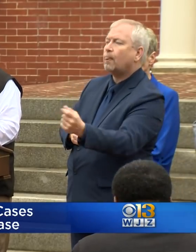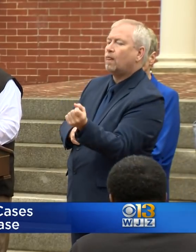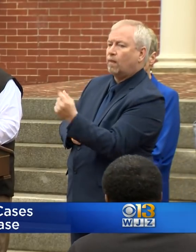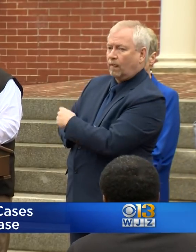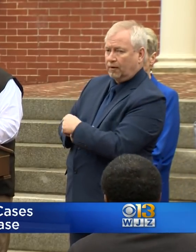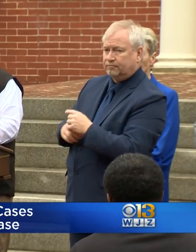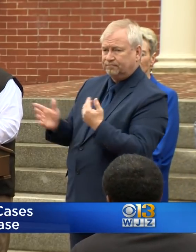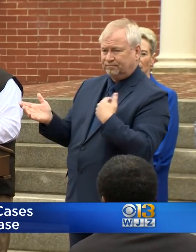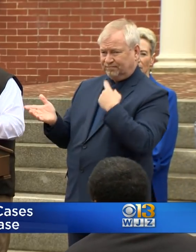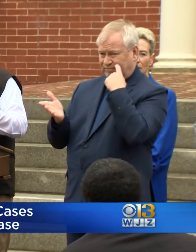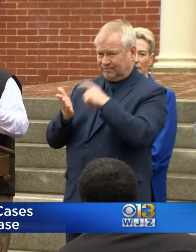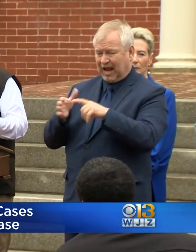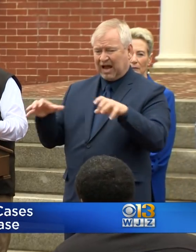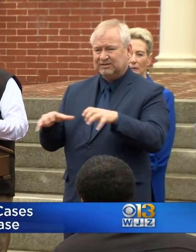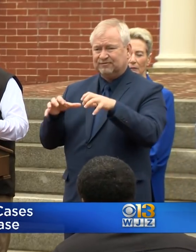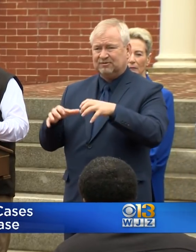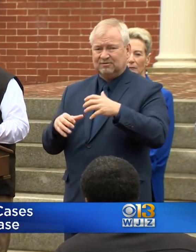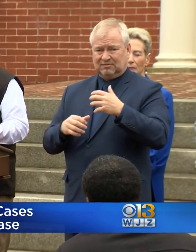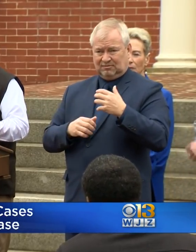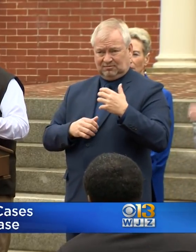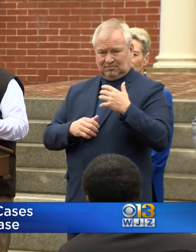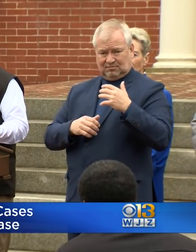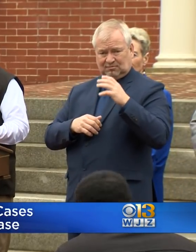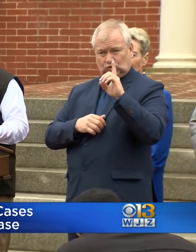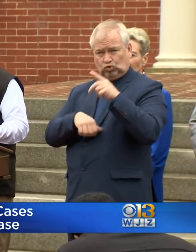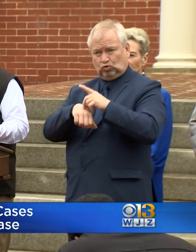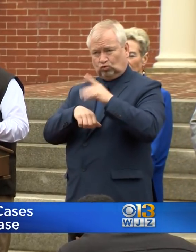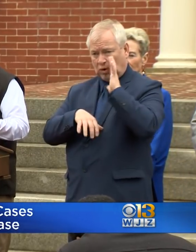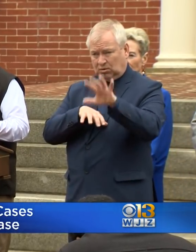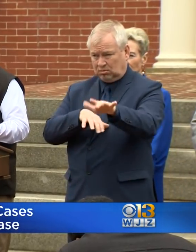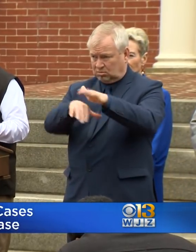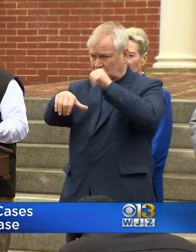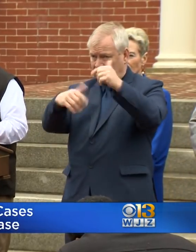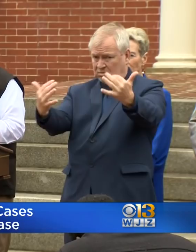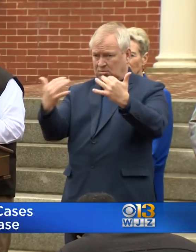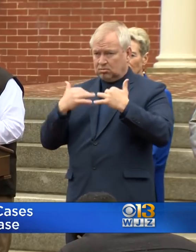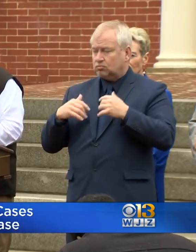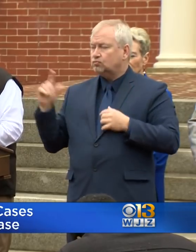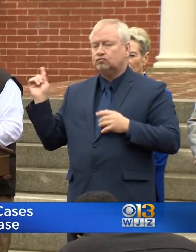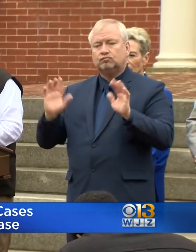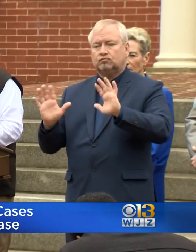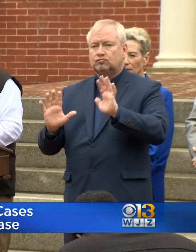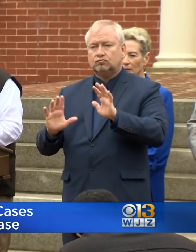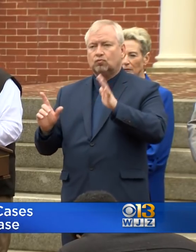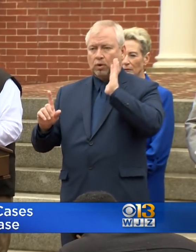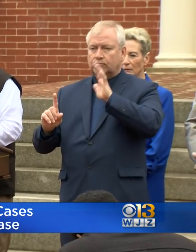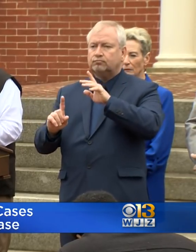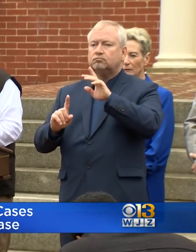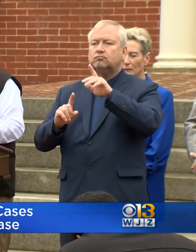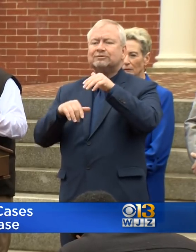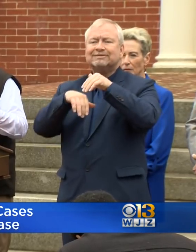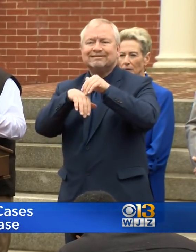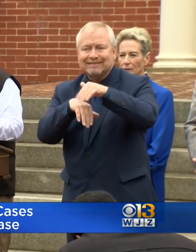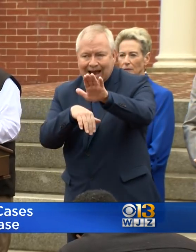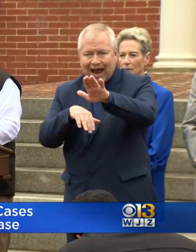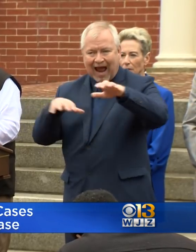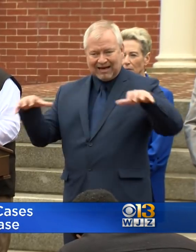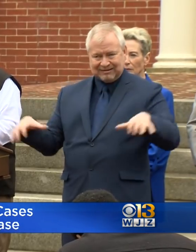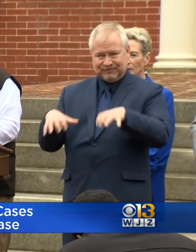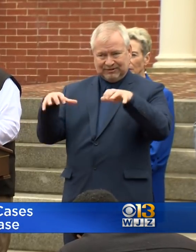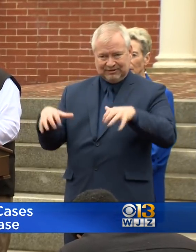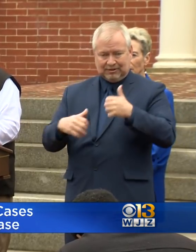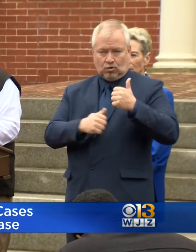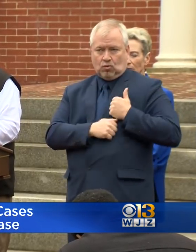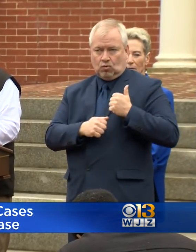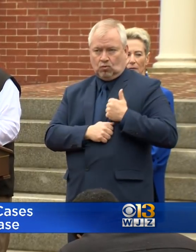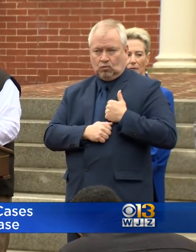No idea. They just have talked about the possibility of sending active duty military, and we said, you